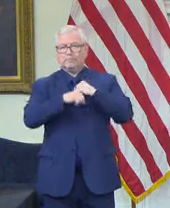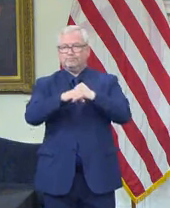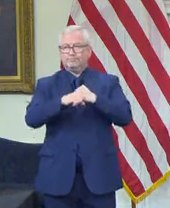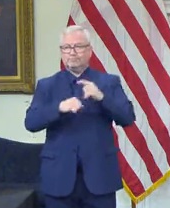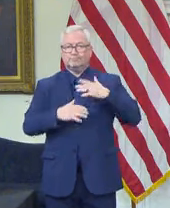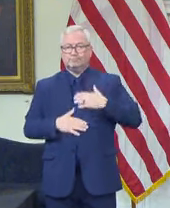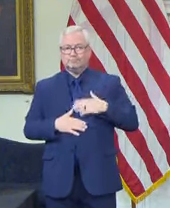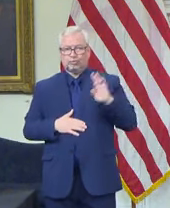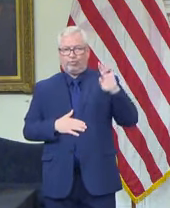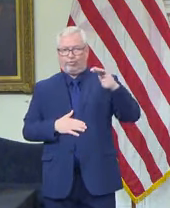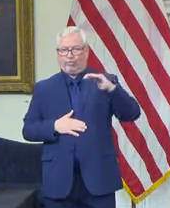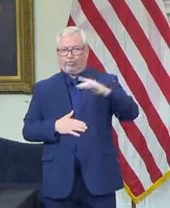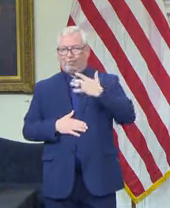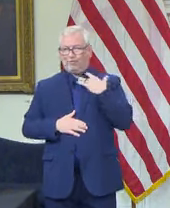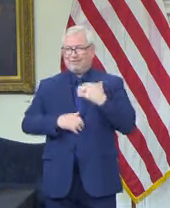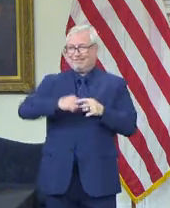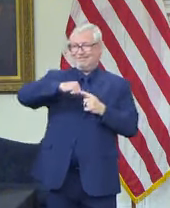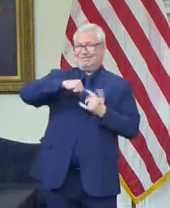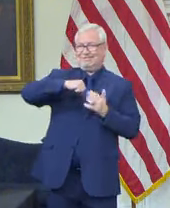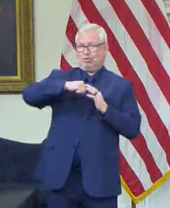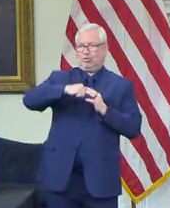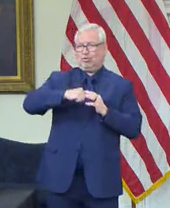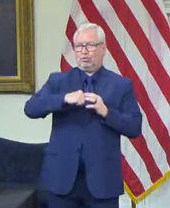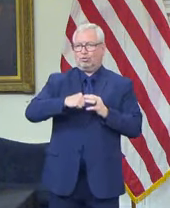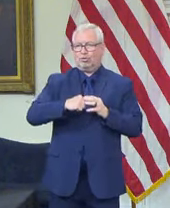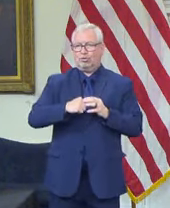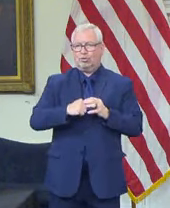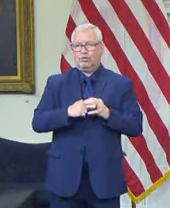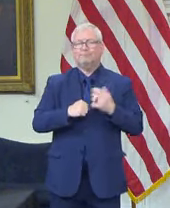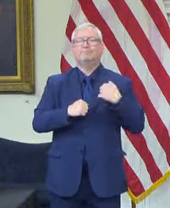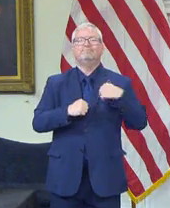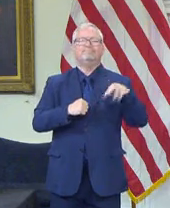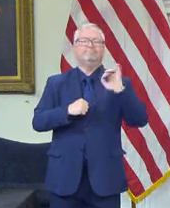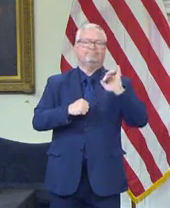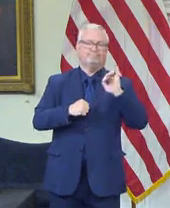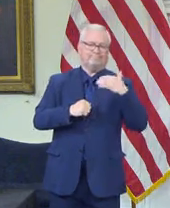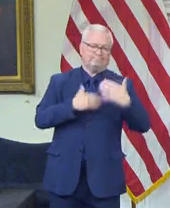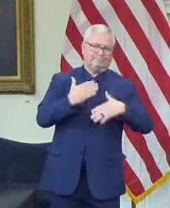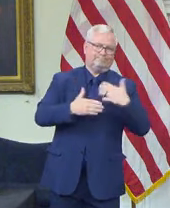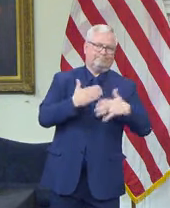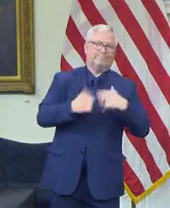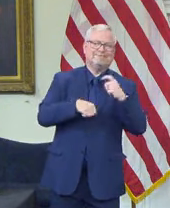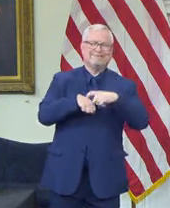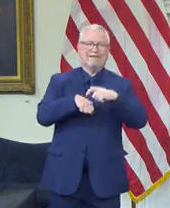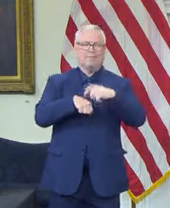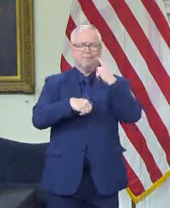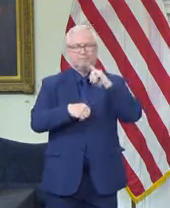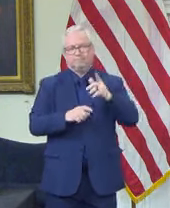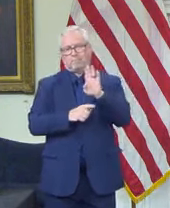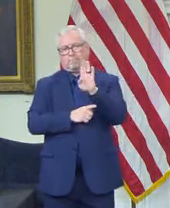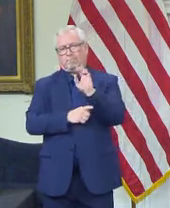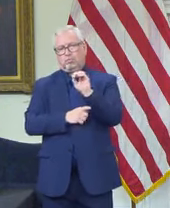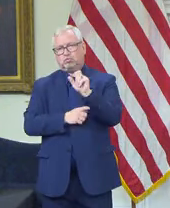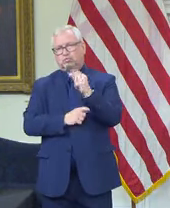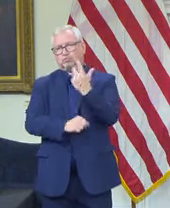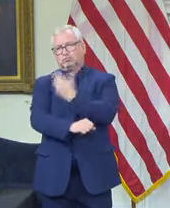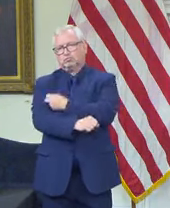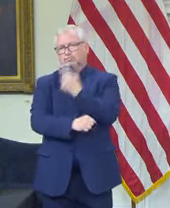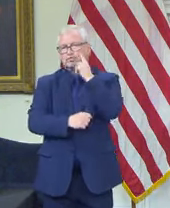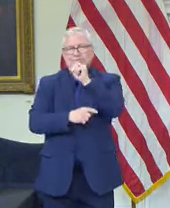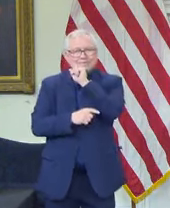country to move forward on booster shots for seniors in congregate